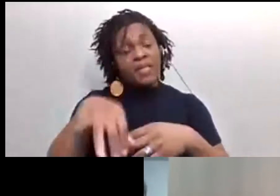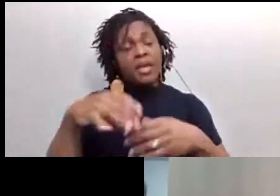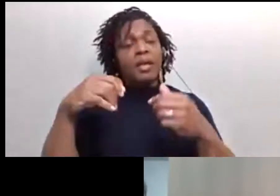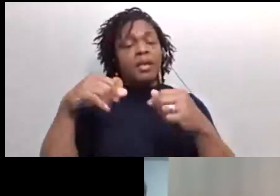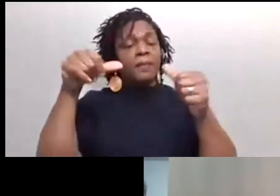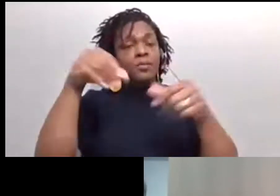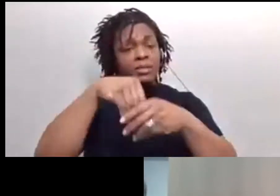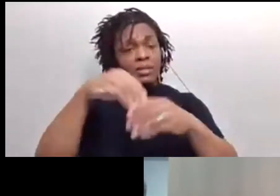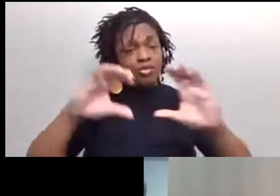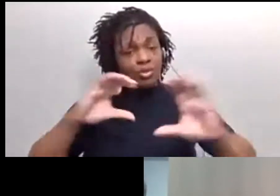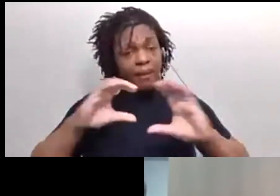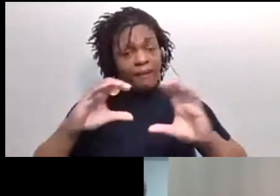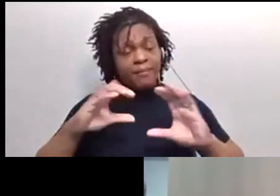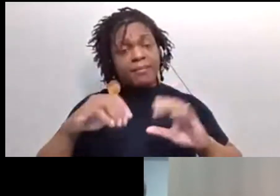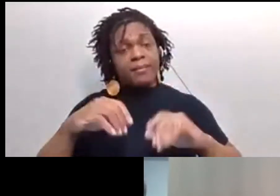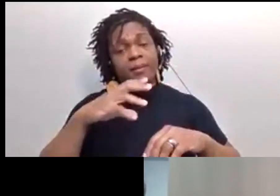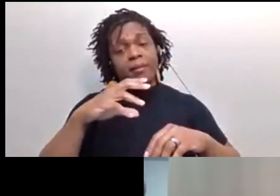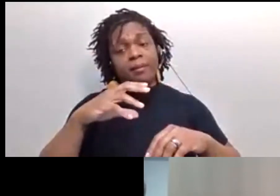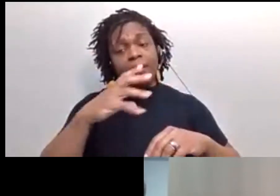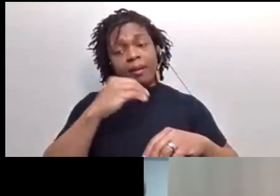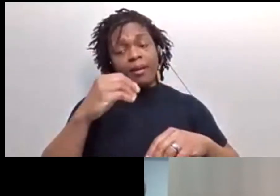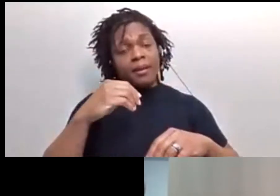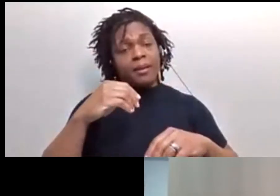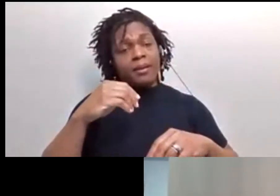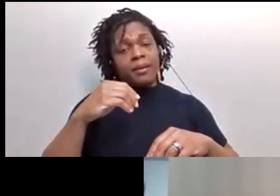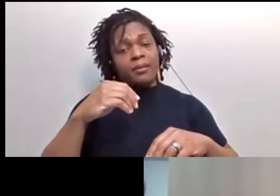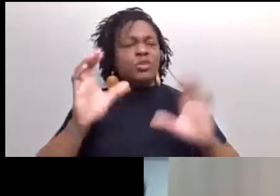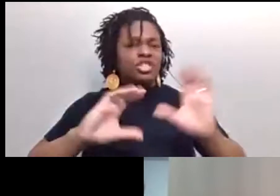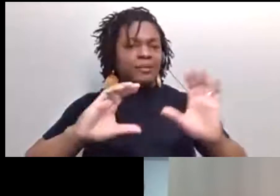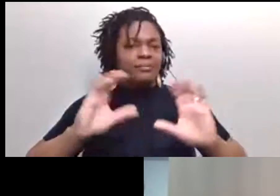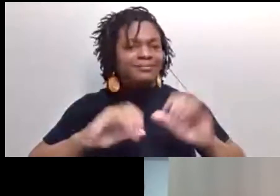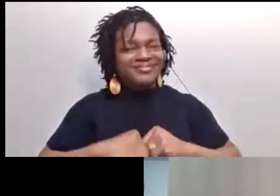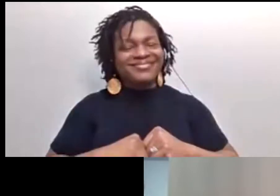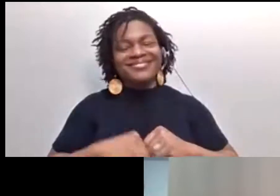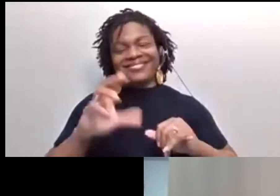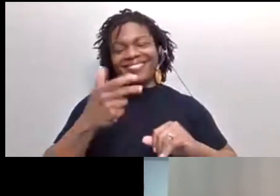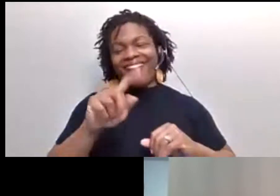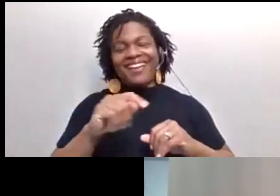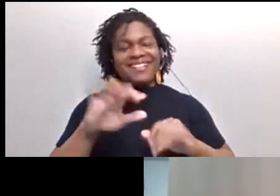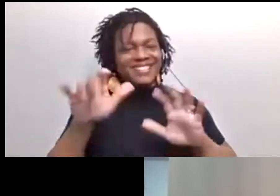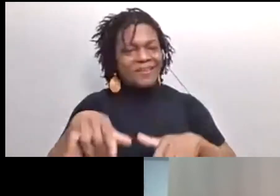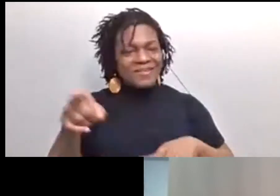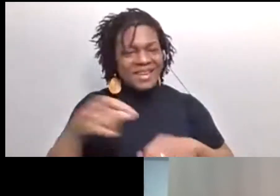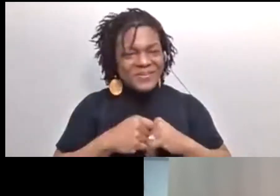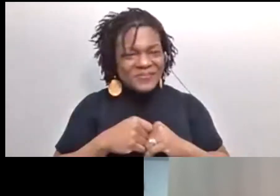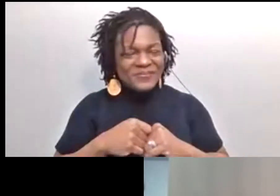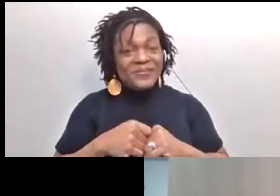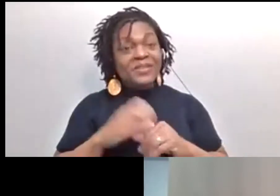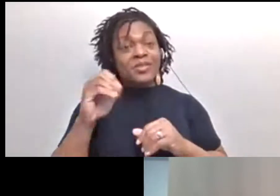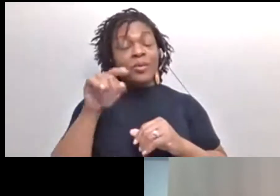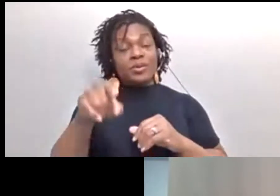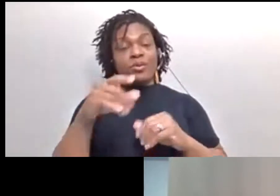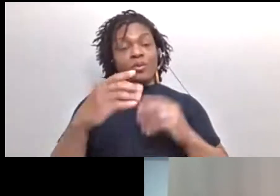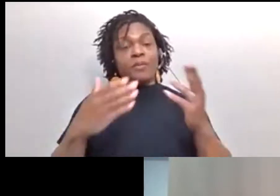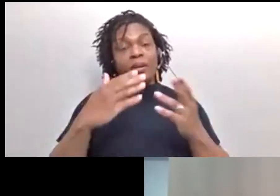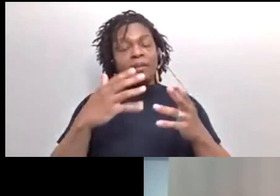will follow up with that with an article in our newsletter, which all of you should receive, our monthly newsletter that